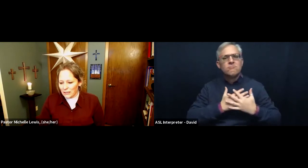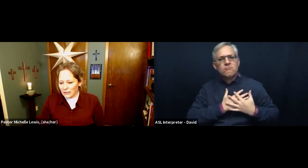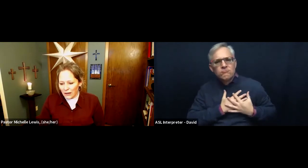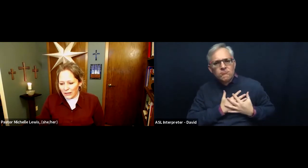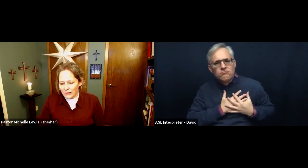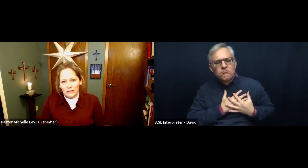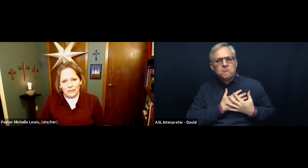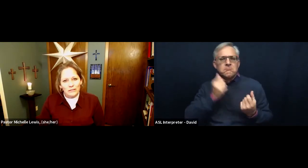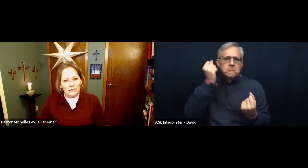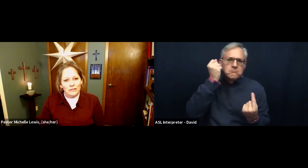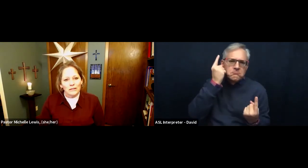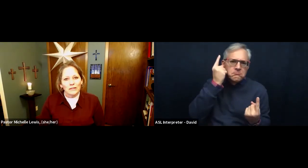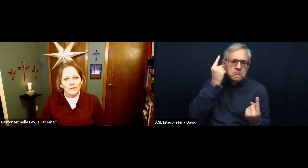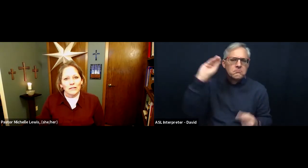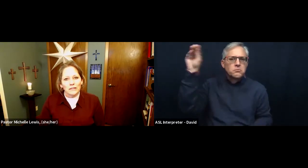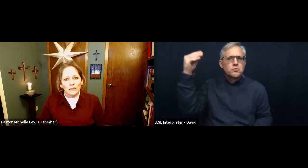grace and kindness,